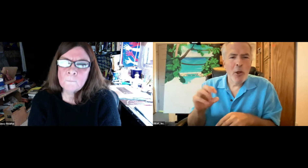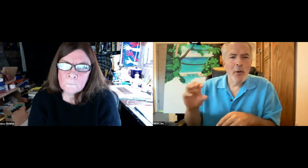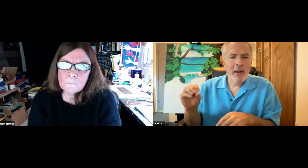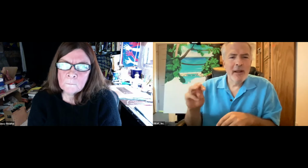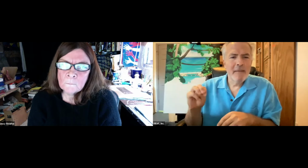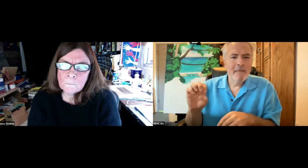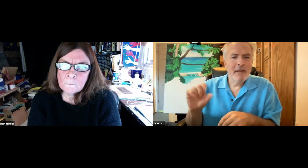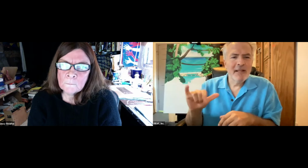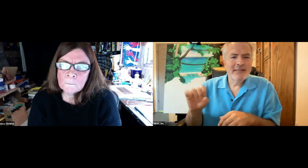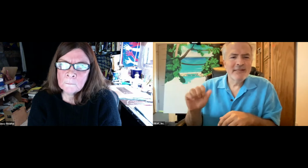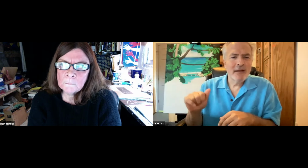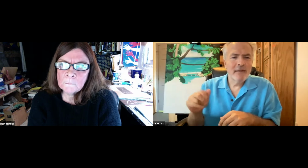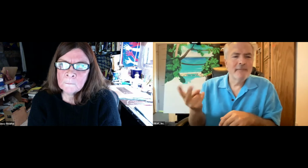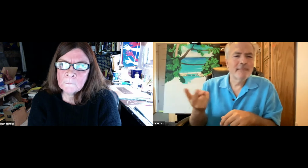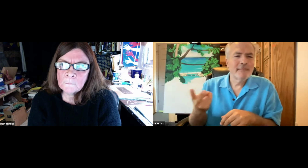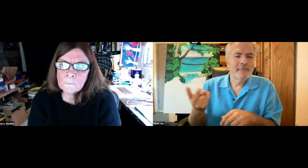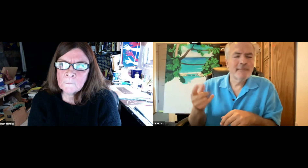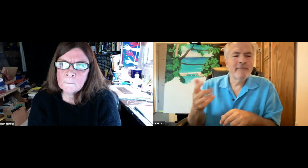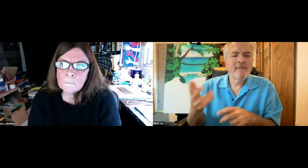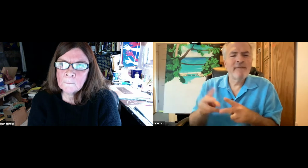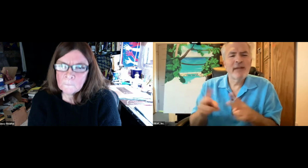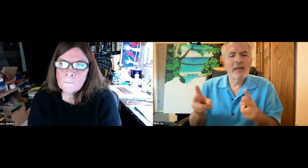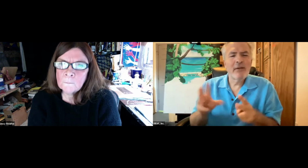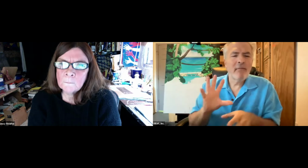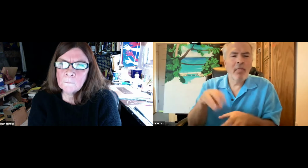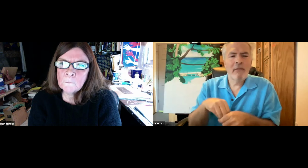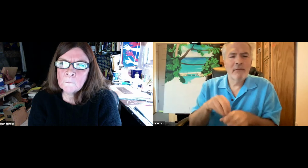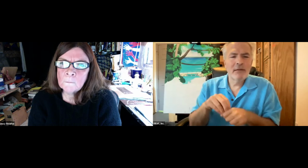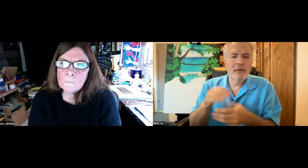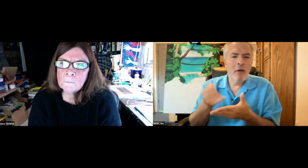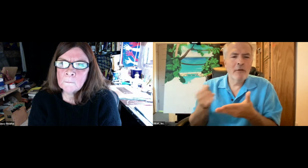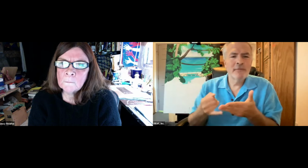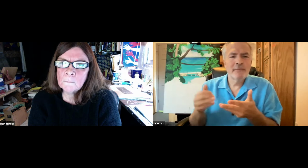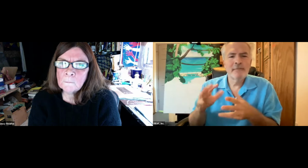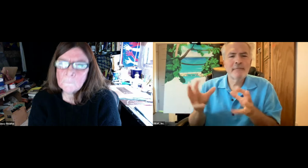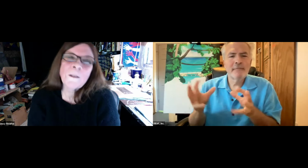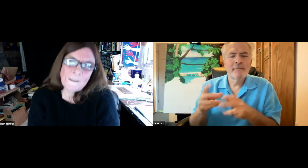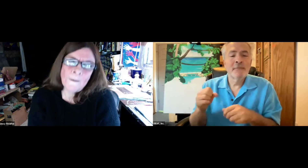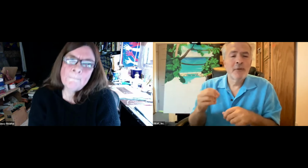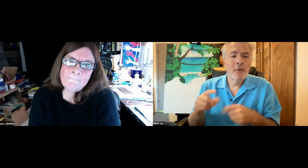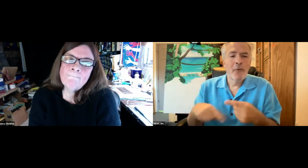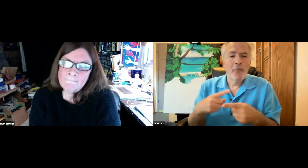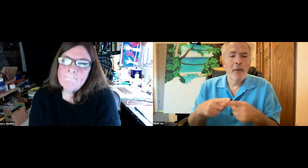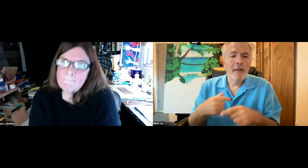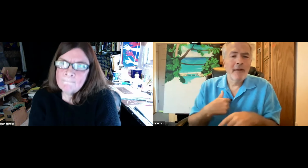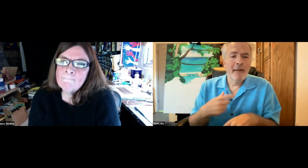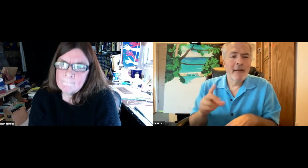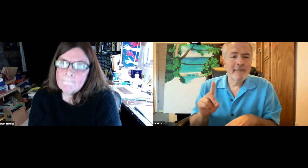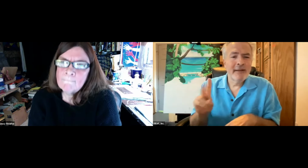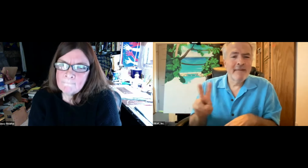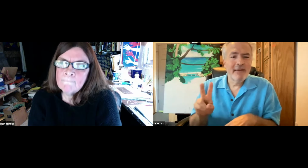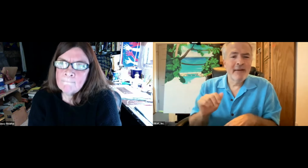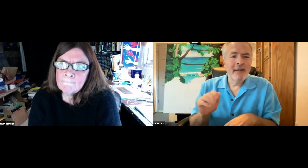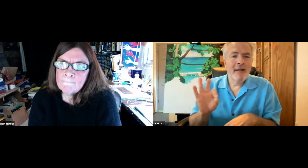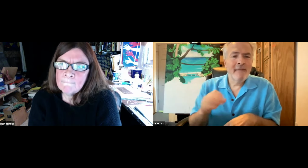when I usually have Lo and Melissa, and I am so comfortable because they're involved with the